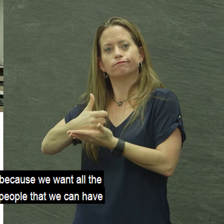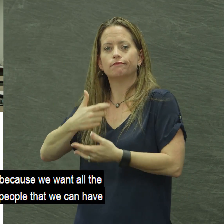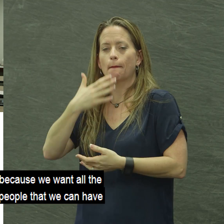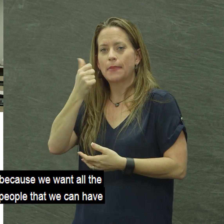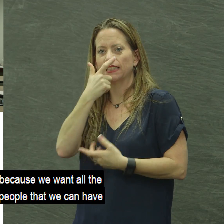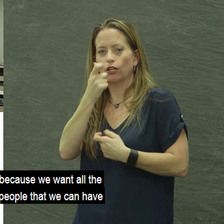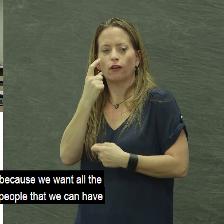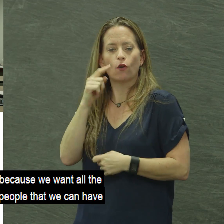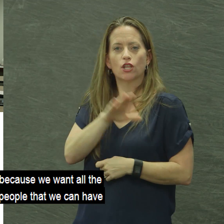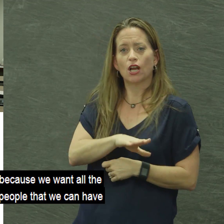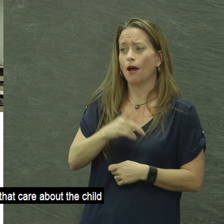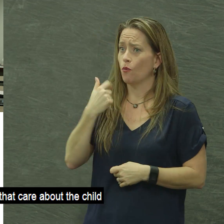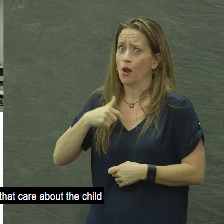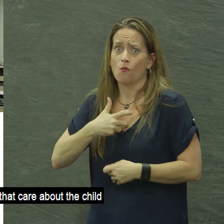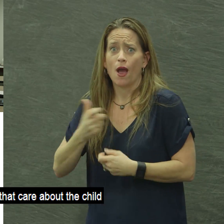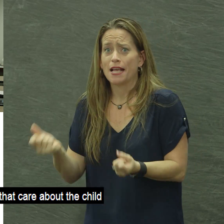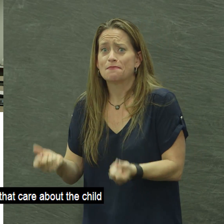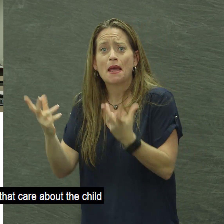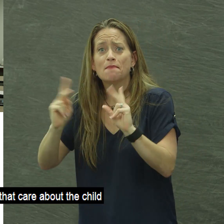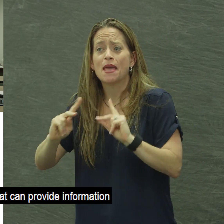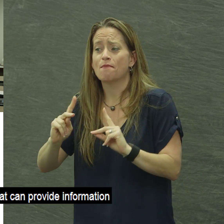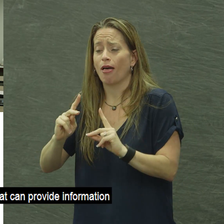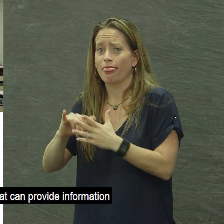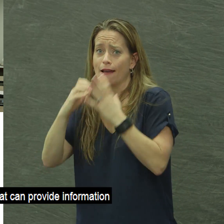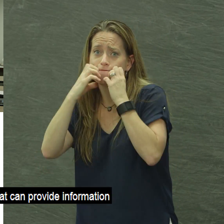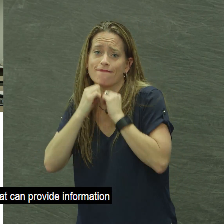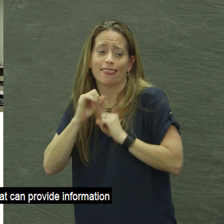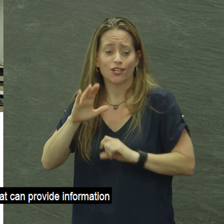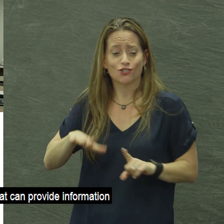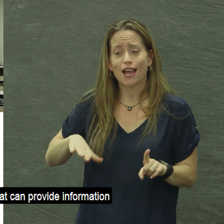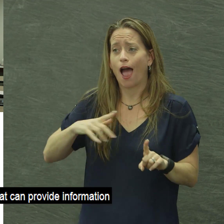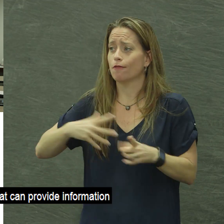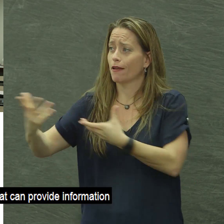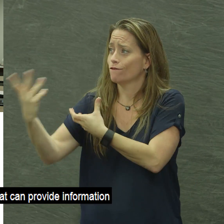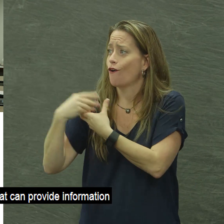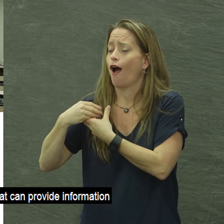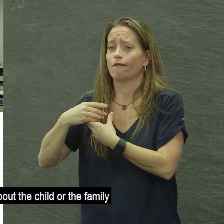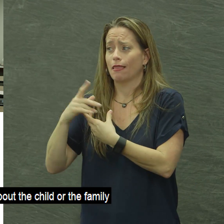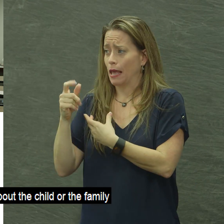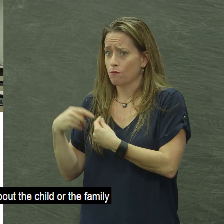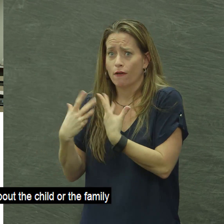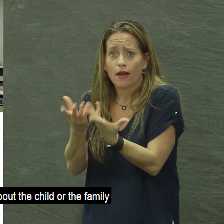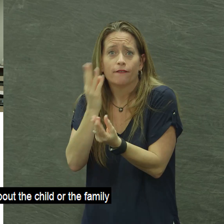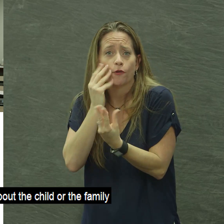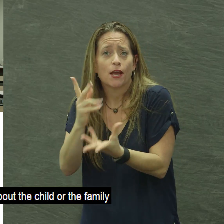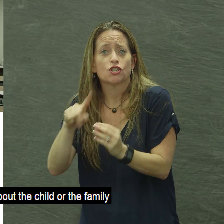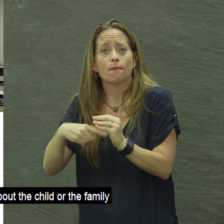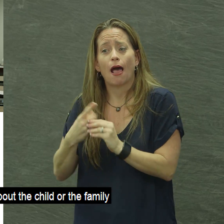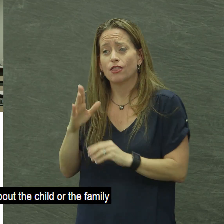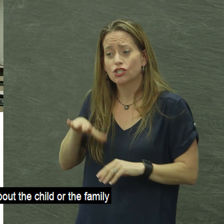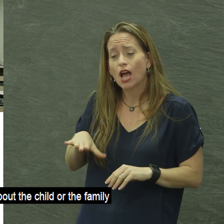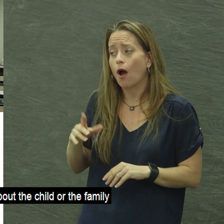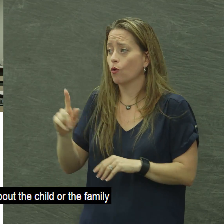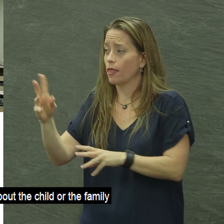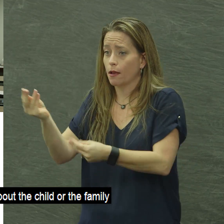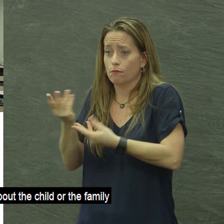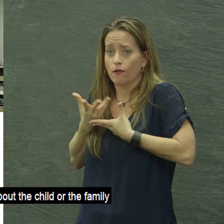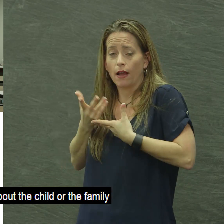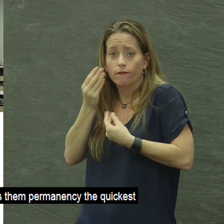we want all the people that we can have that care about the child, that can provide information about the child or the